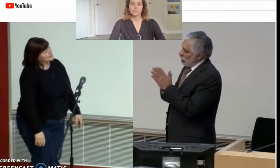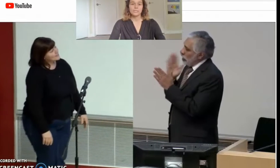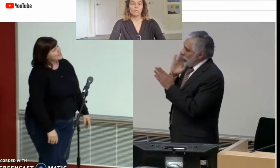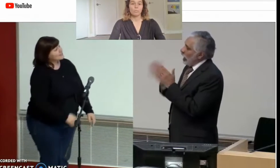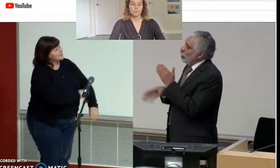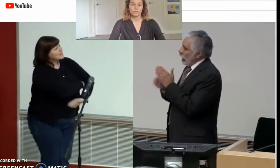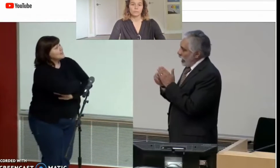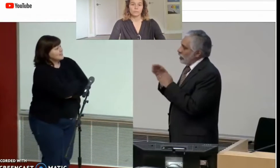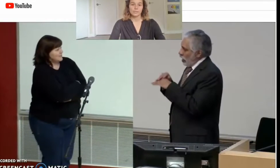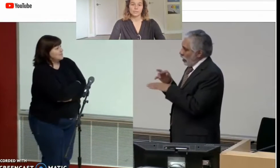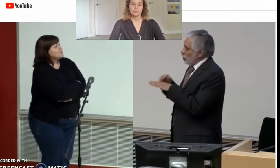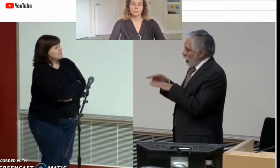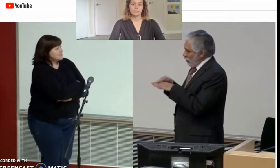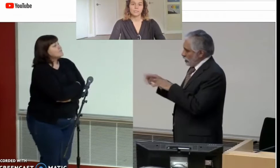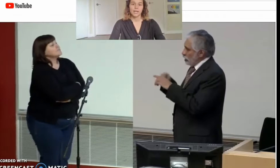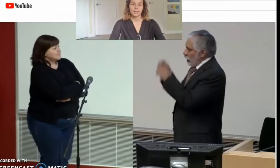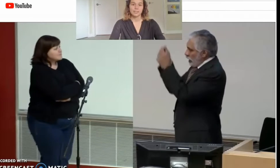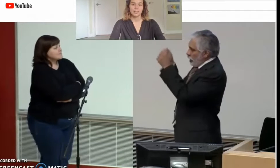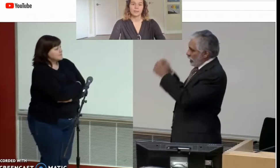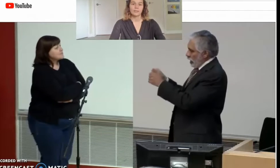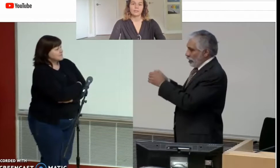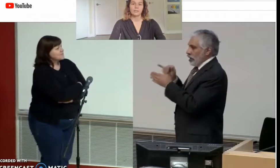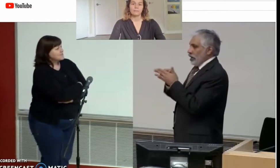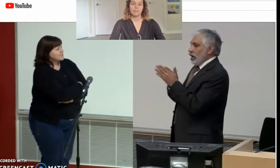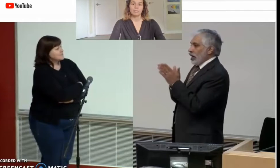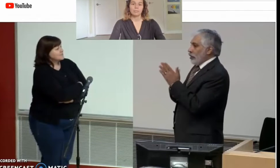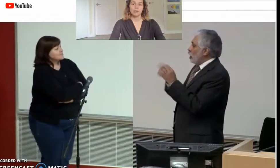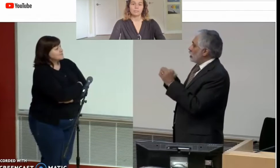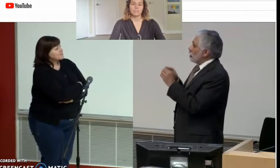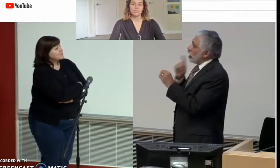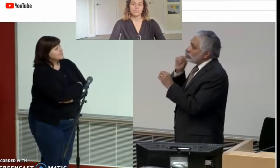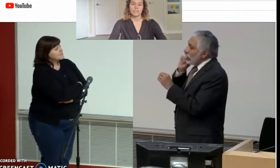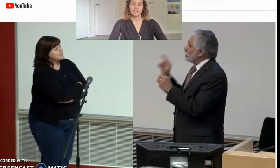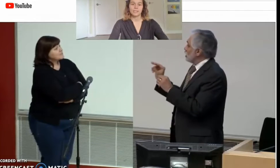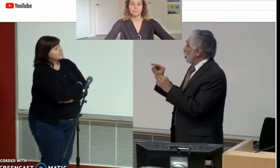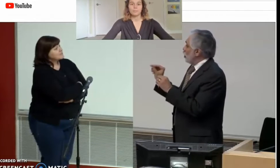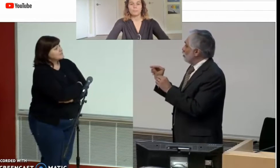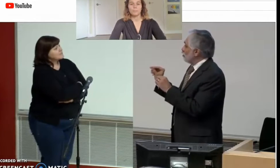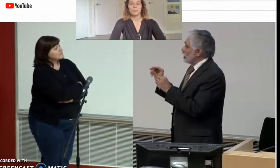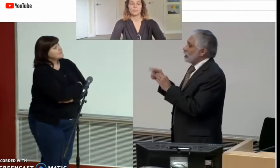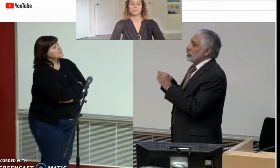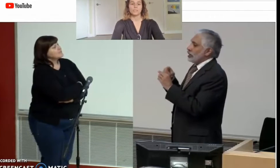That's a wonderful question. I'm going to add to that with my research and post